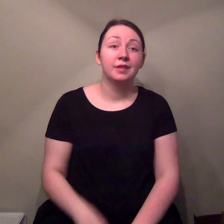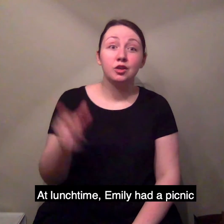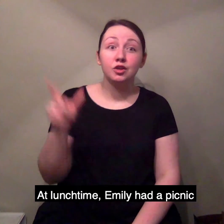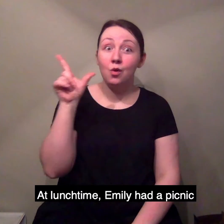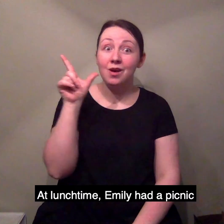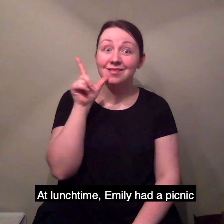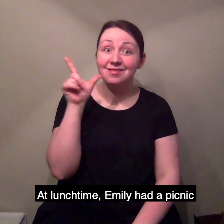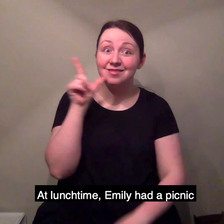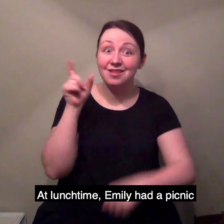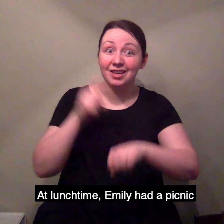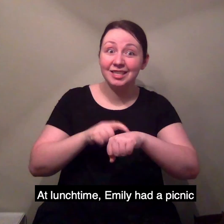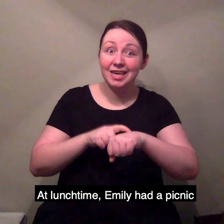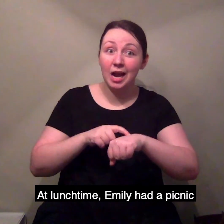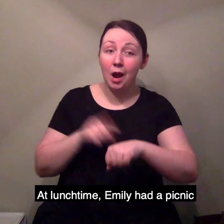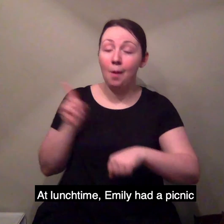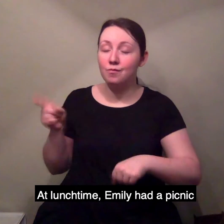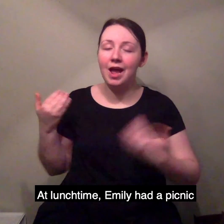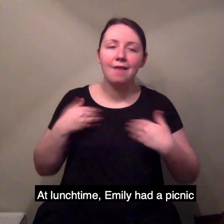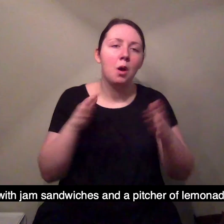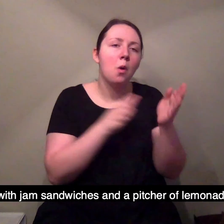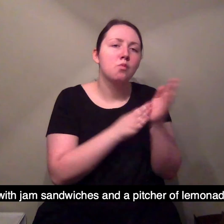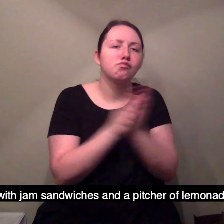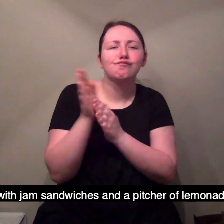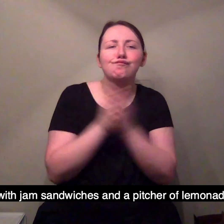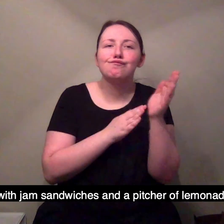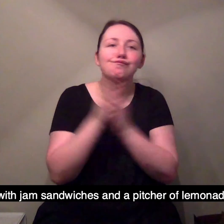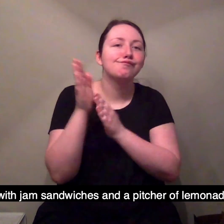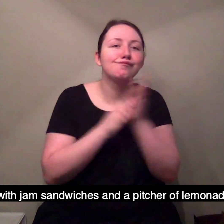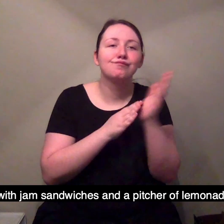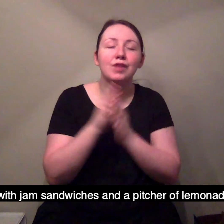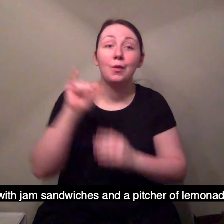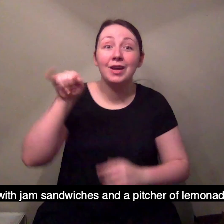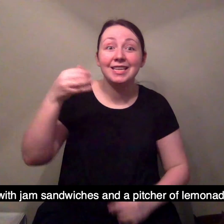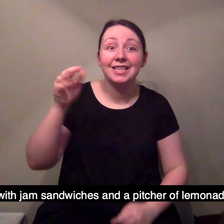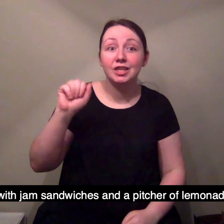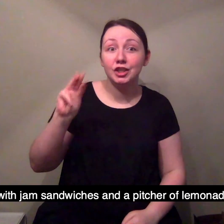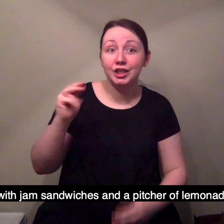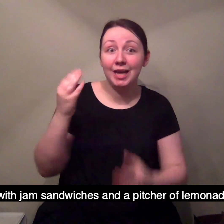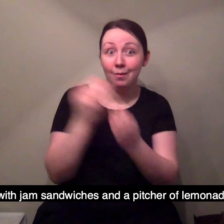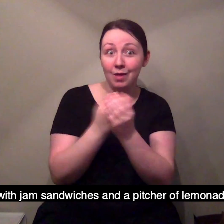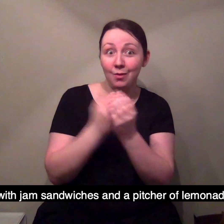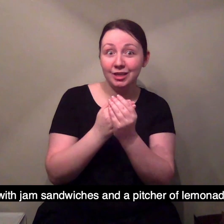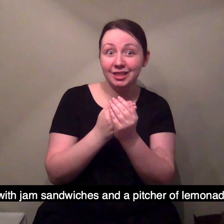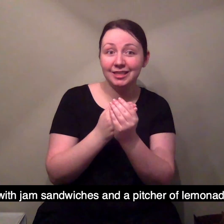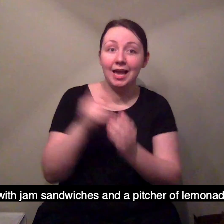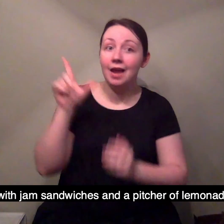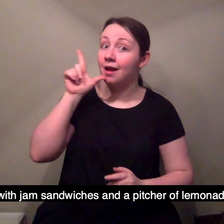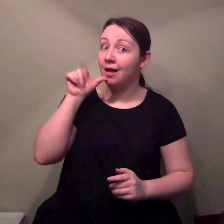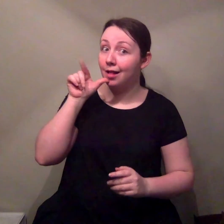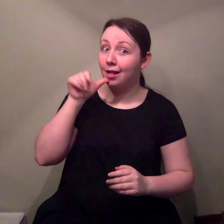At lunchtime, Emily had a picnic with jam sandwiches and a pitcher of lemonade.